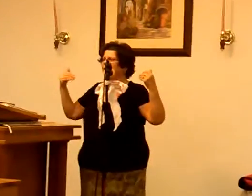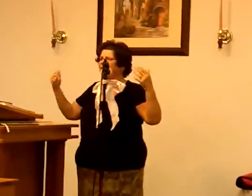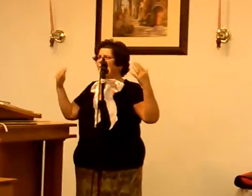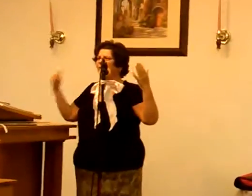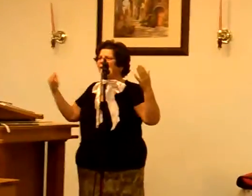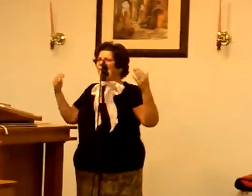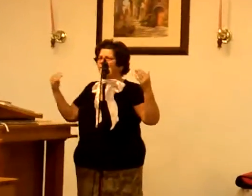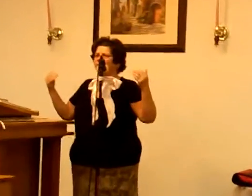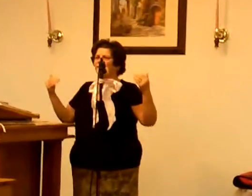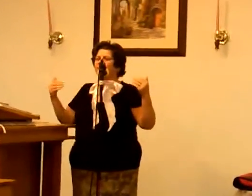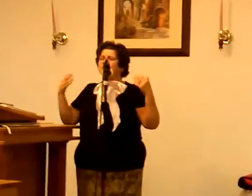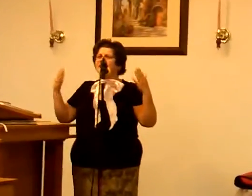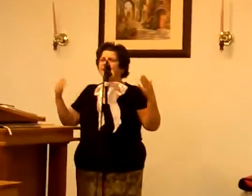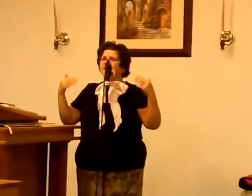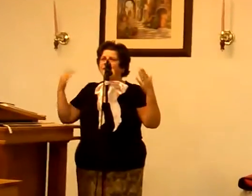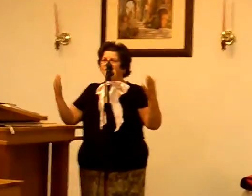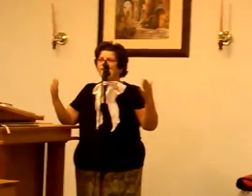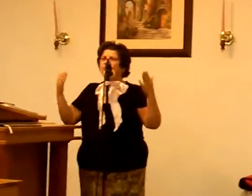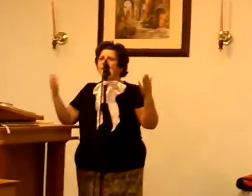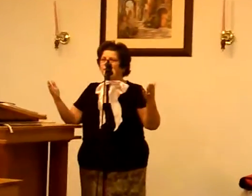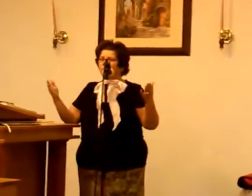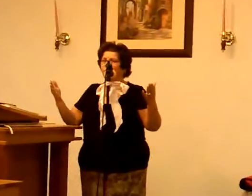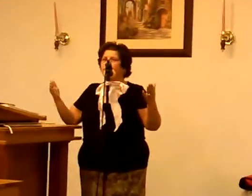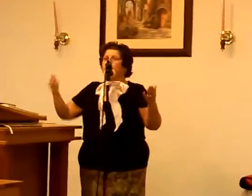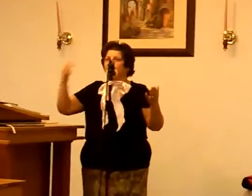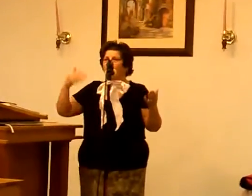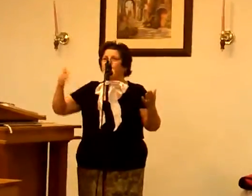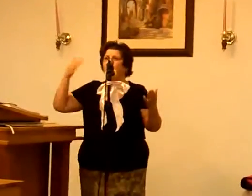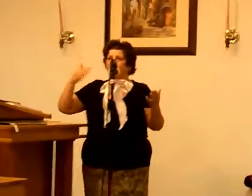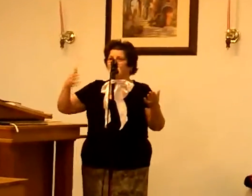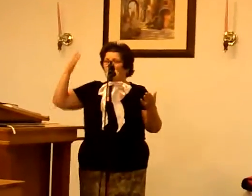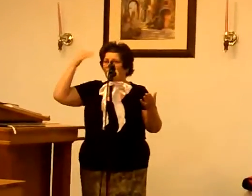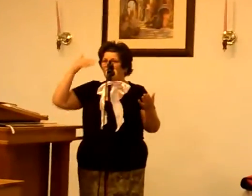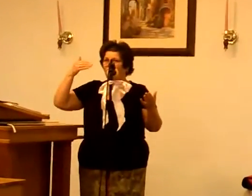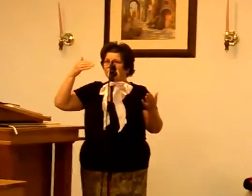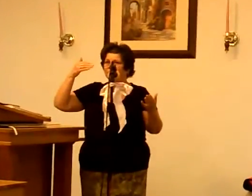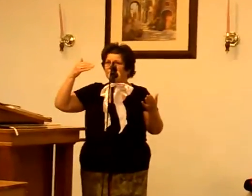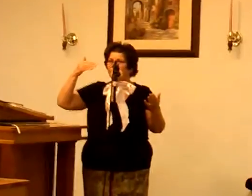that to brag on myself. I'm saying that to let you know. God wants our thoughts,